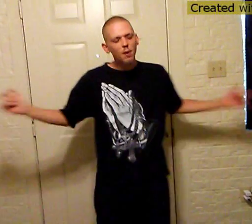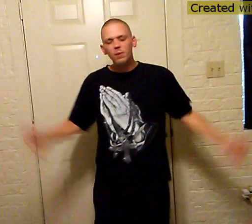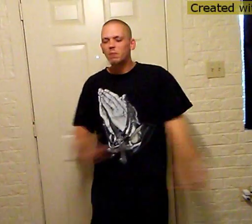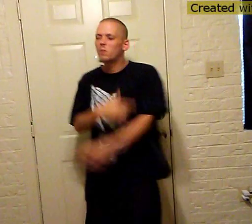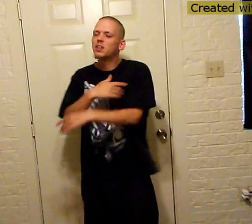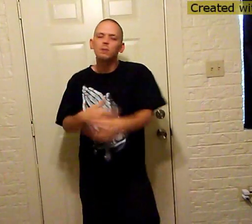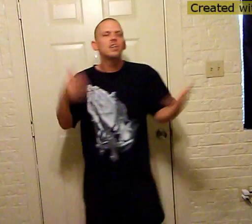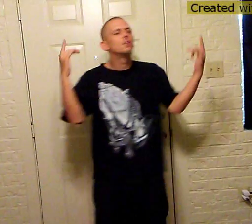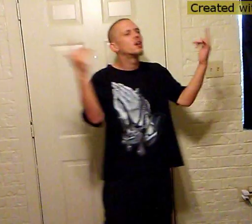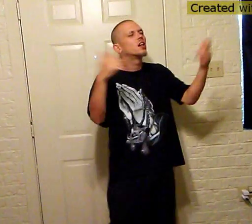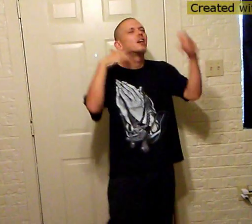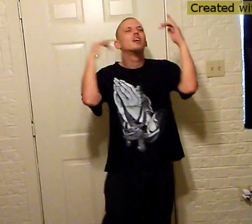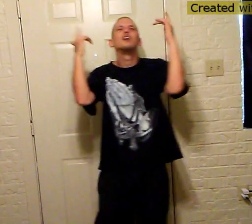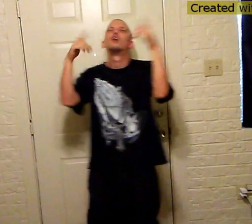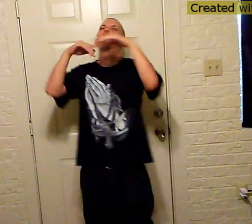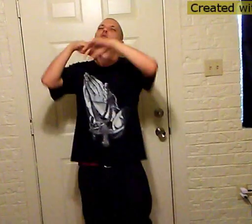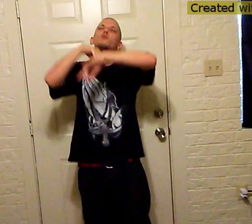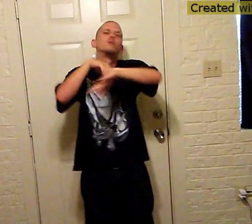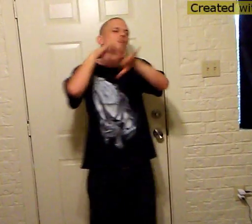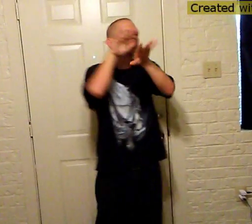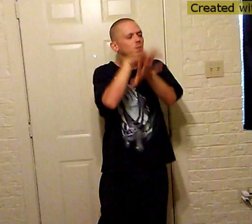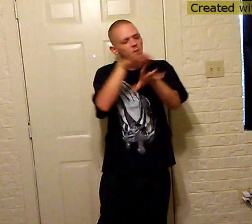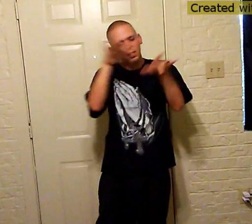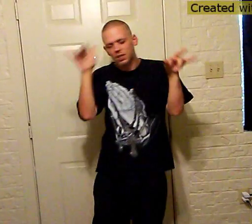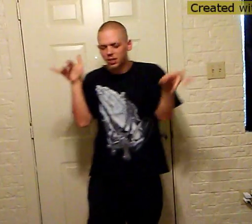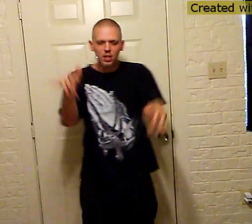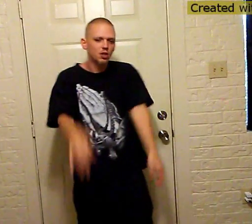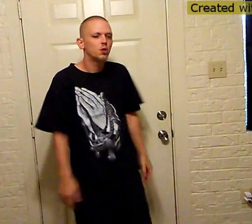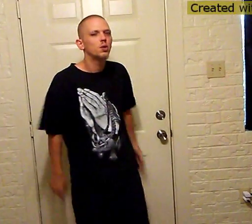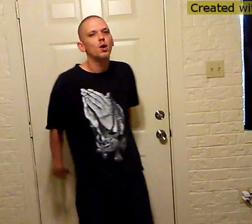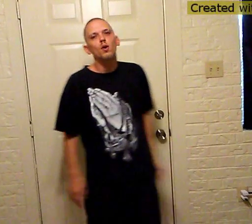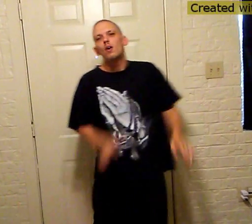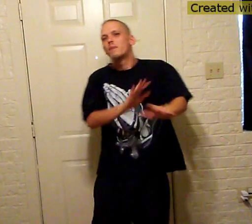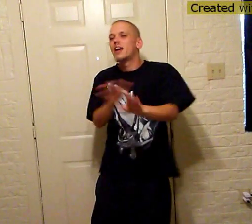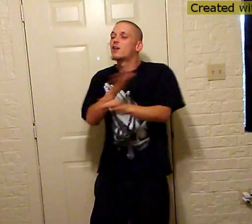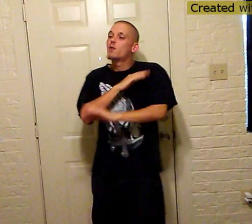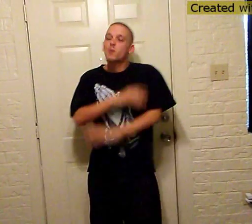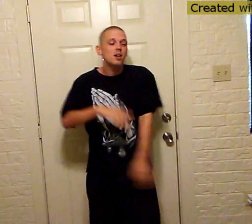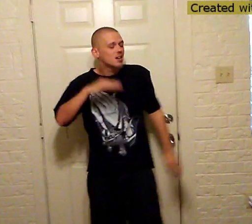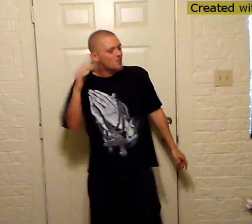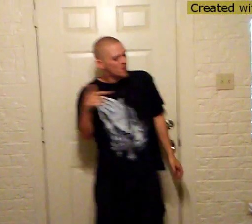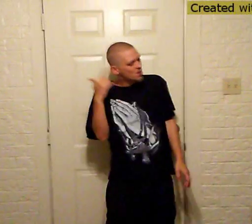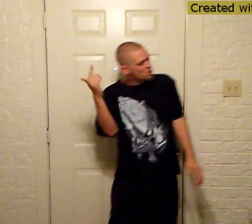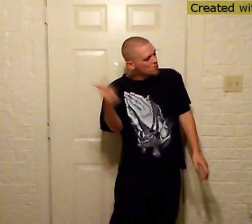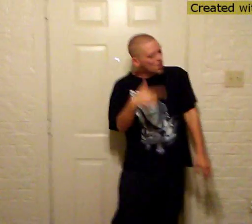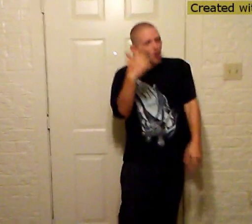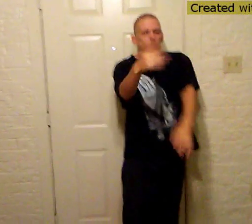people come in this world and go. People will judge you no matter what, everywhere you go.